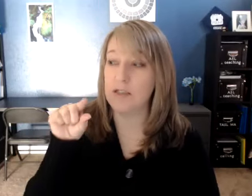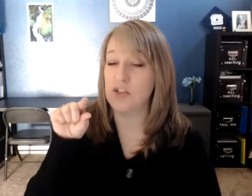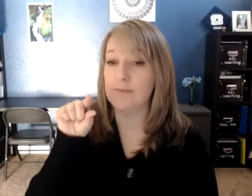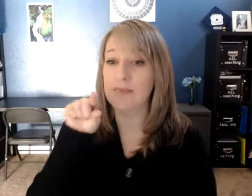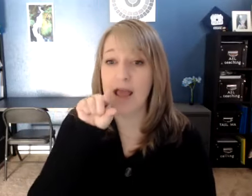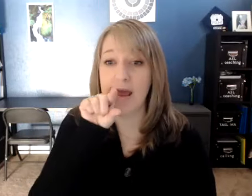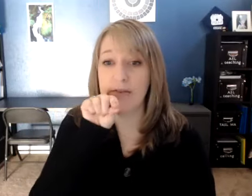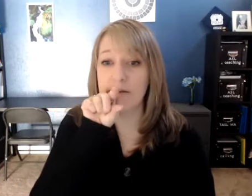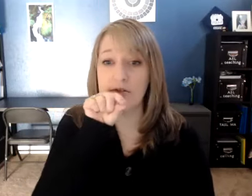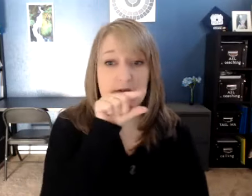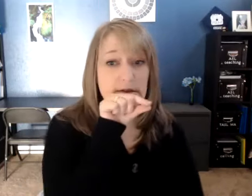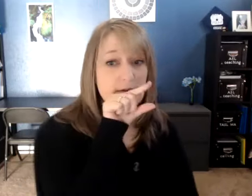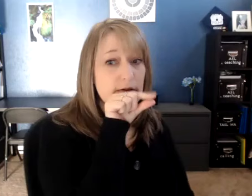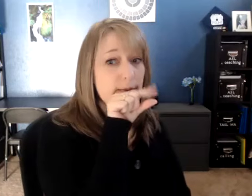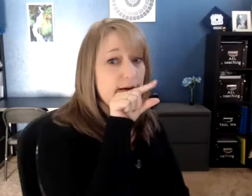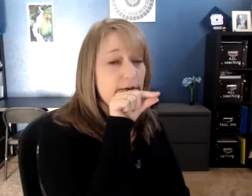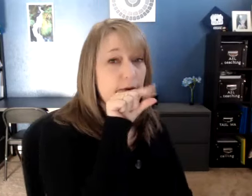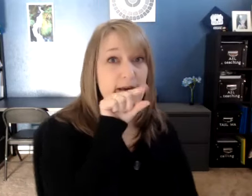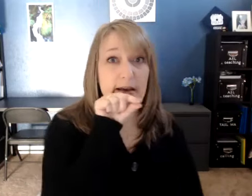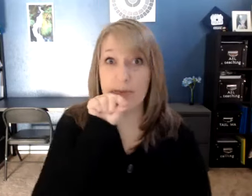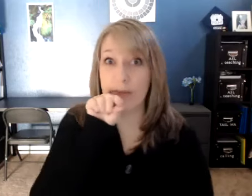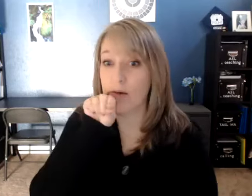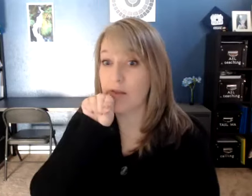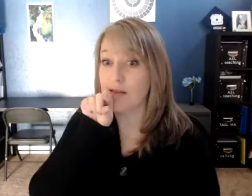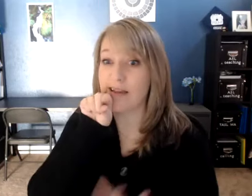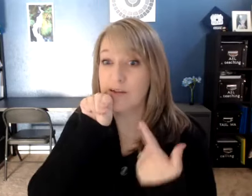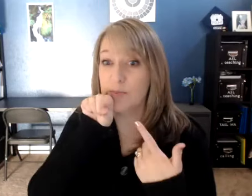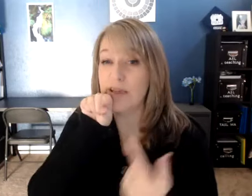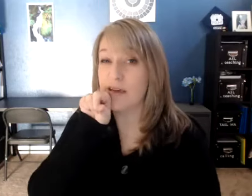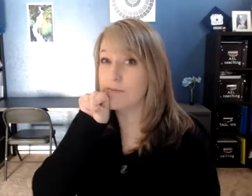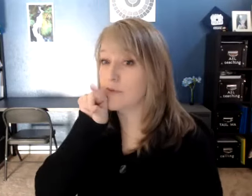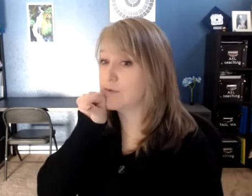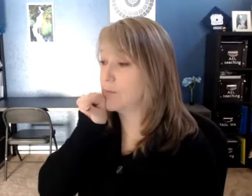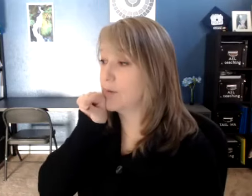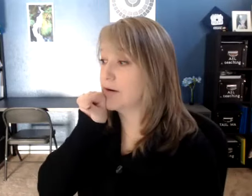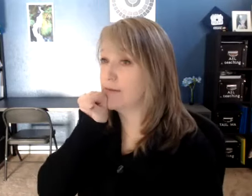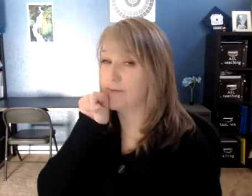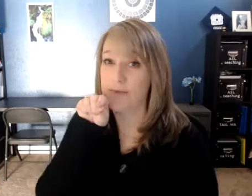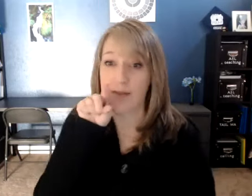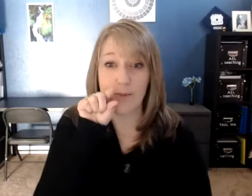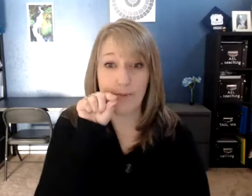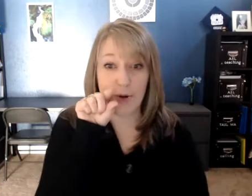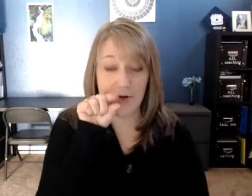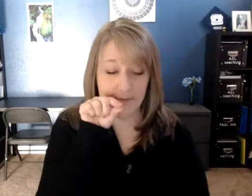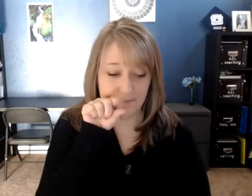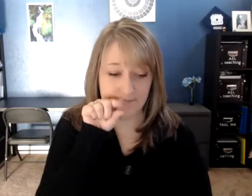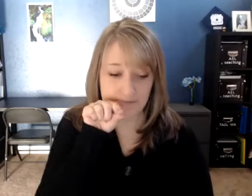G. And then you just go back and forth at your mouth like a little beak for bird. Bird.